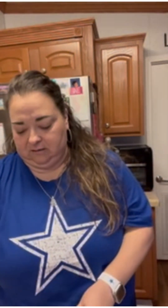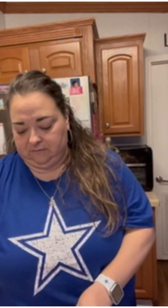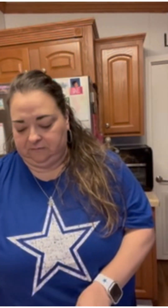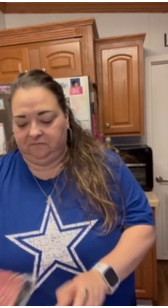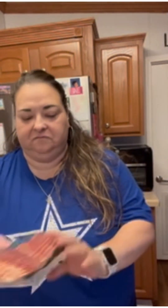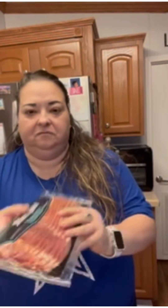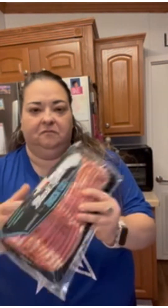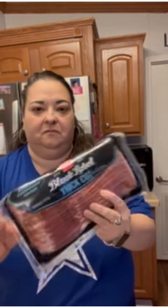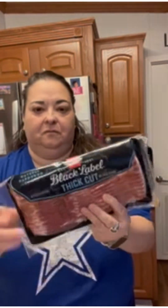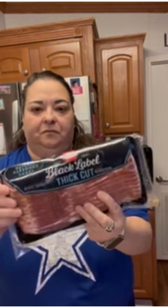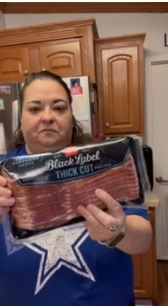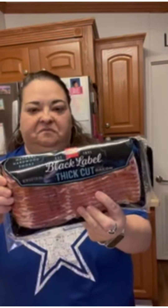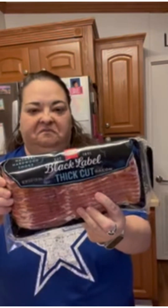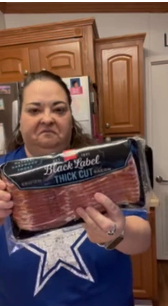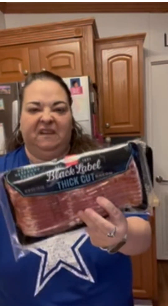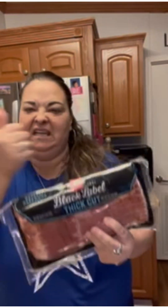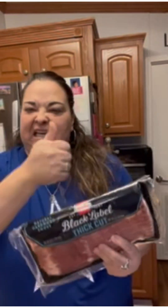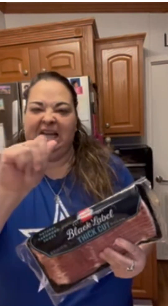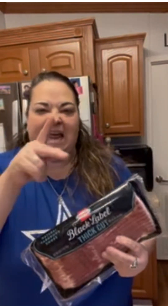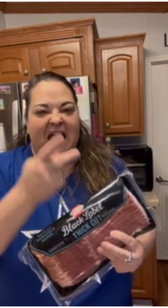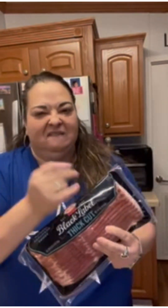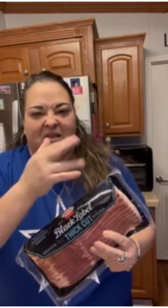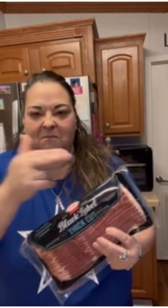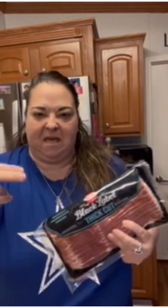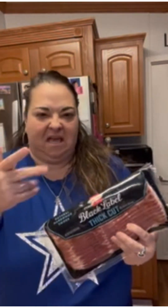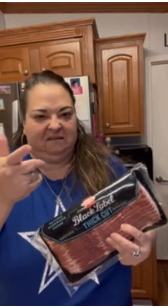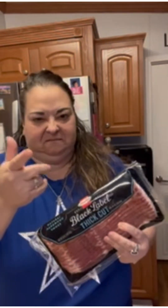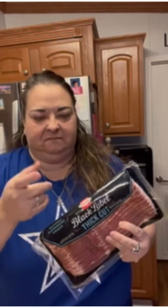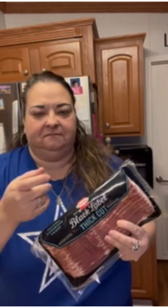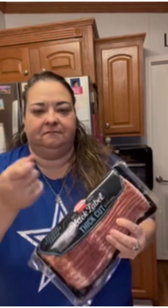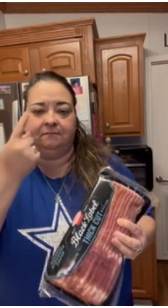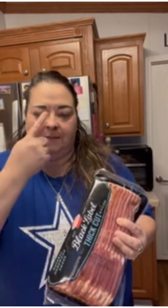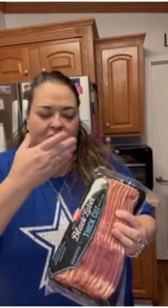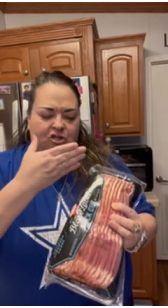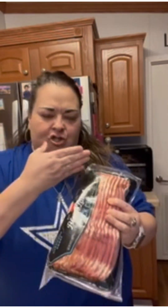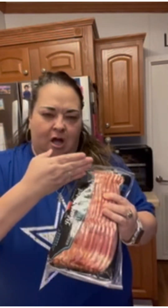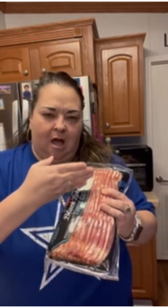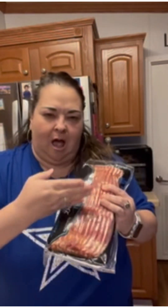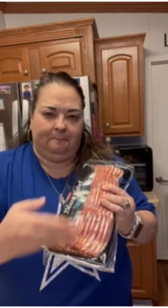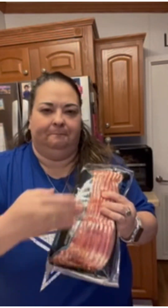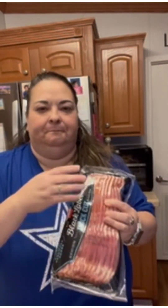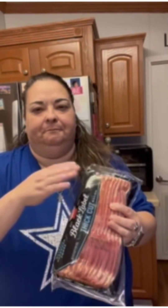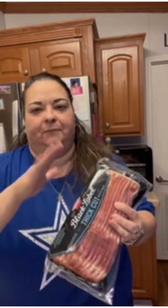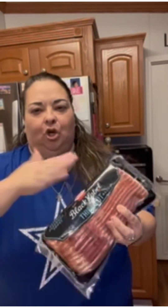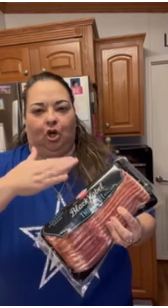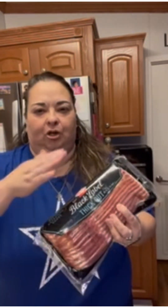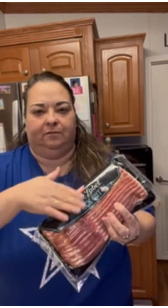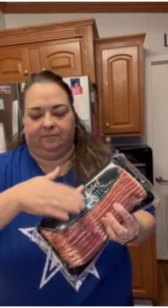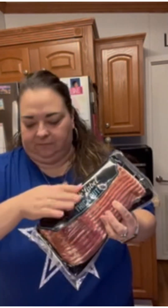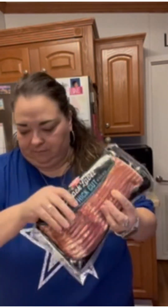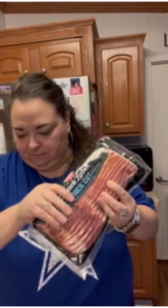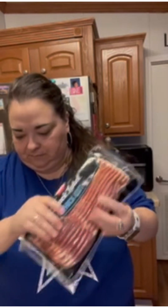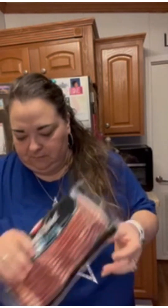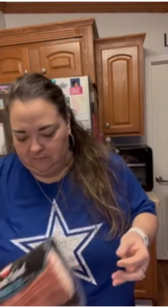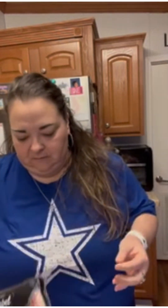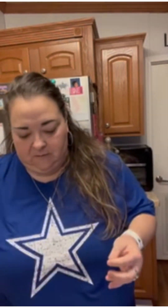this. And then bacon. Any type of bacon works just fine. Make sure you just chop it up before we cook